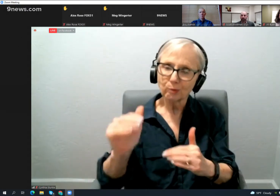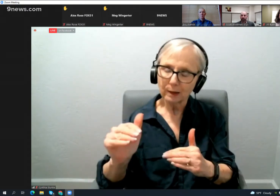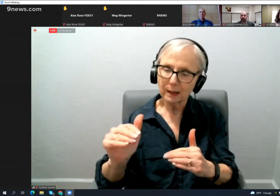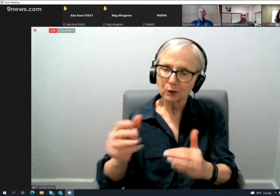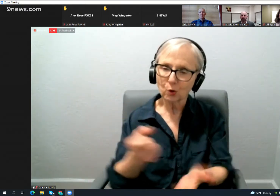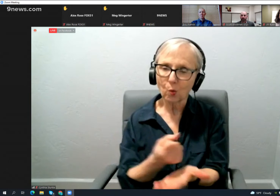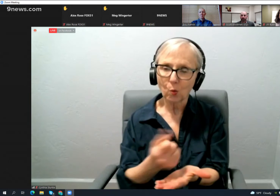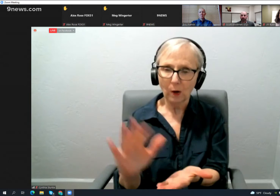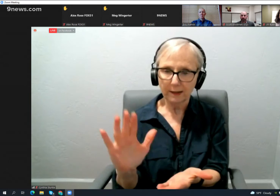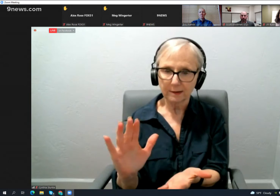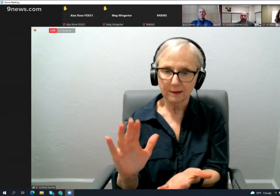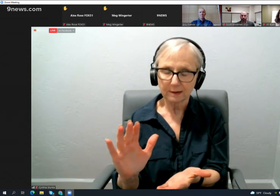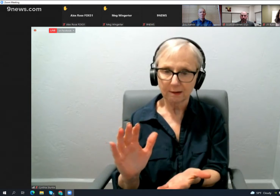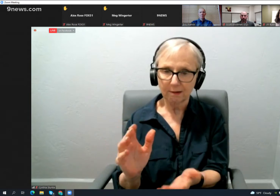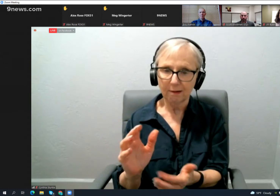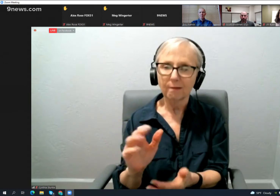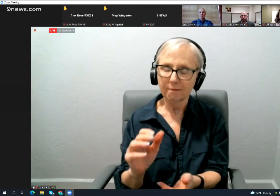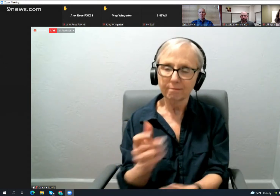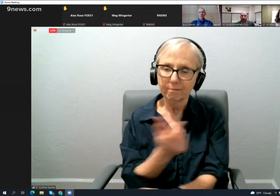Thanks.